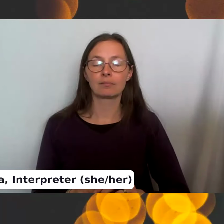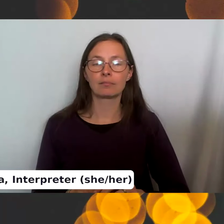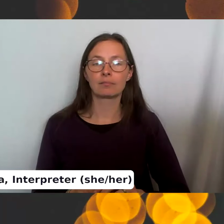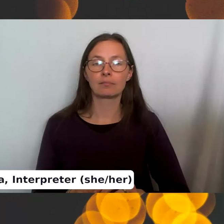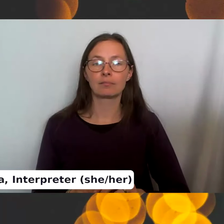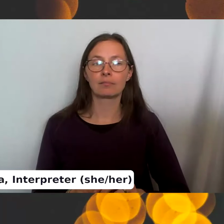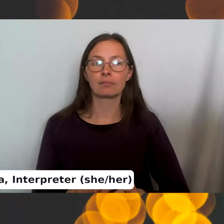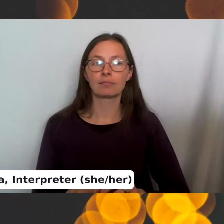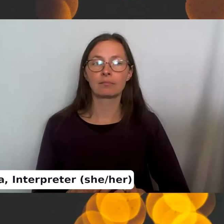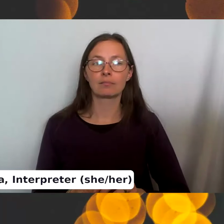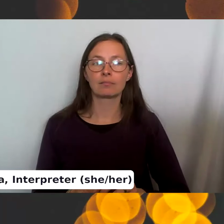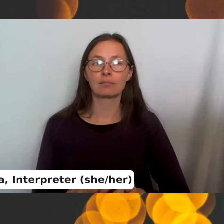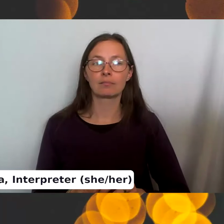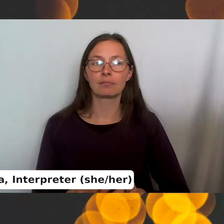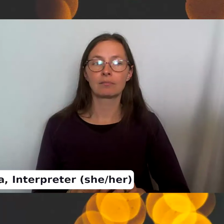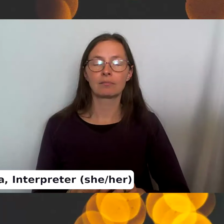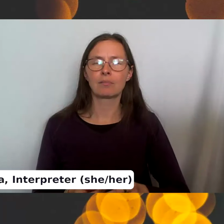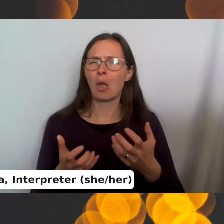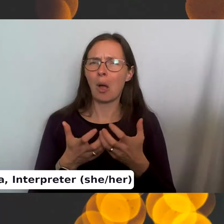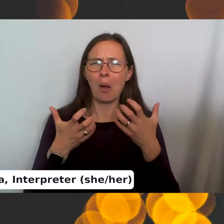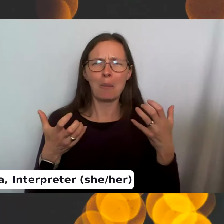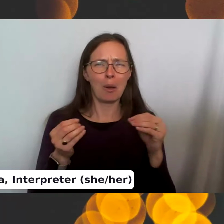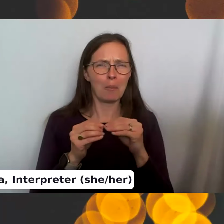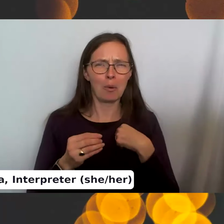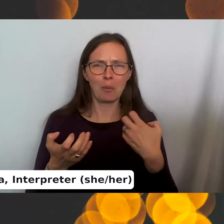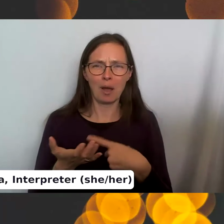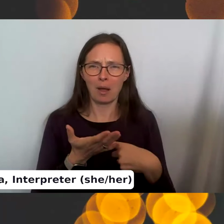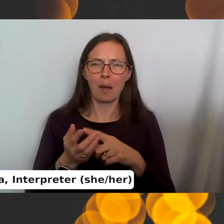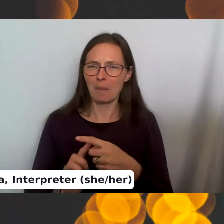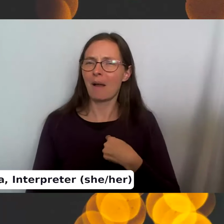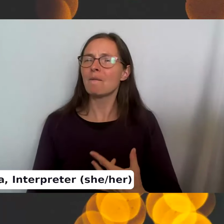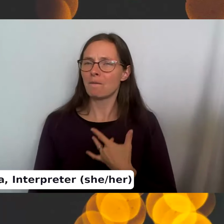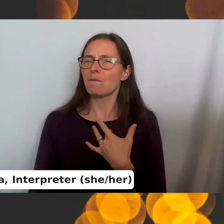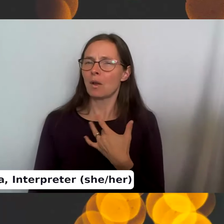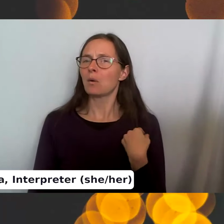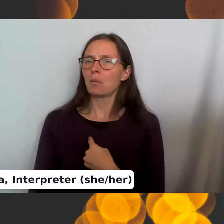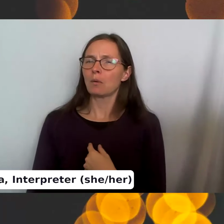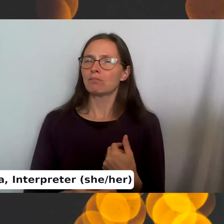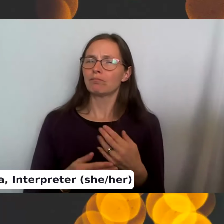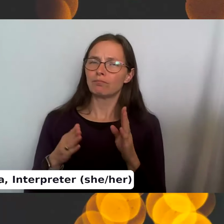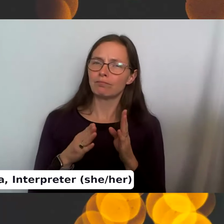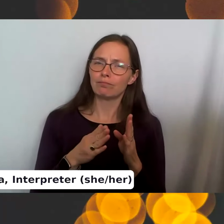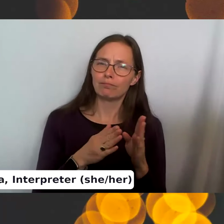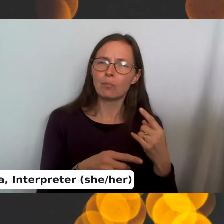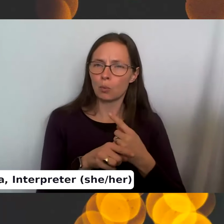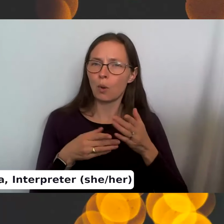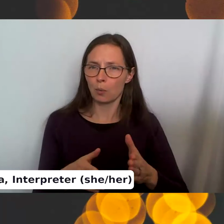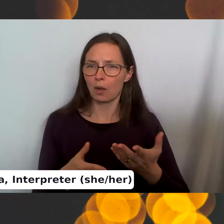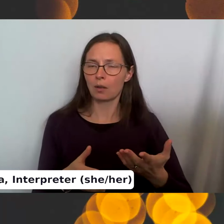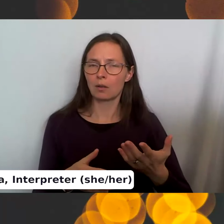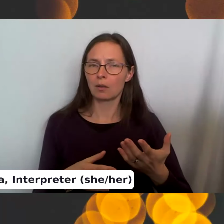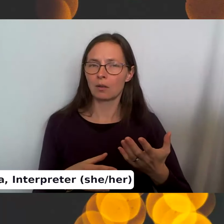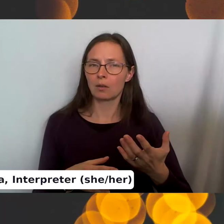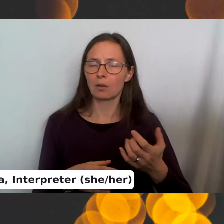It's so much more I wanted to go over, but I think this is the right direction to just look at